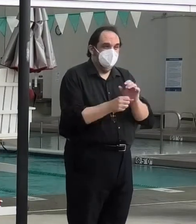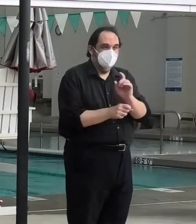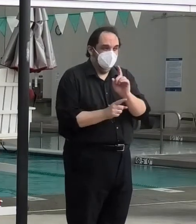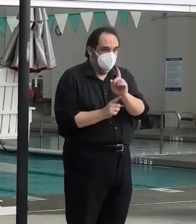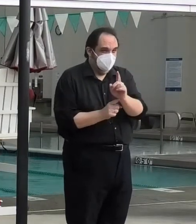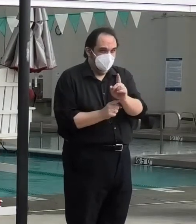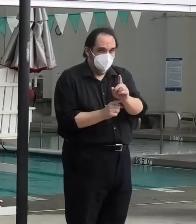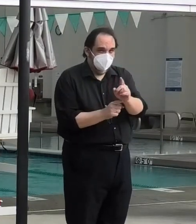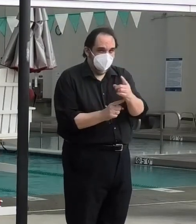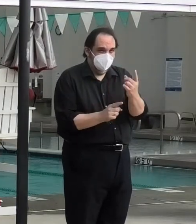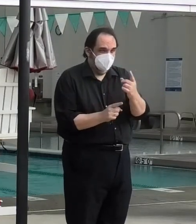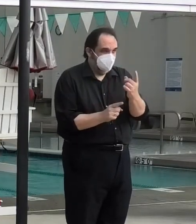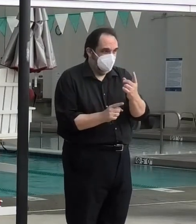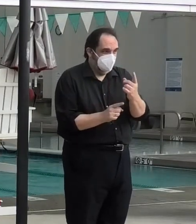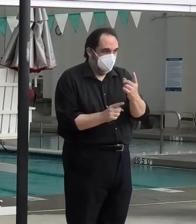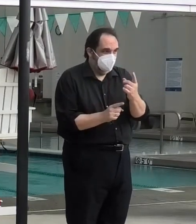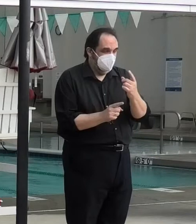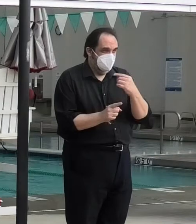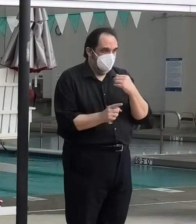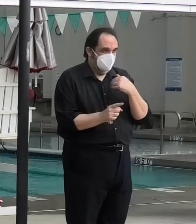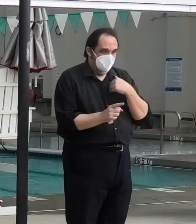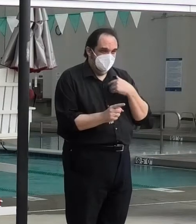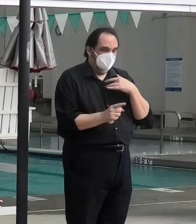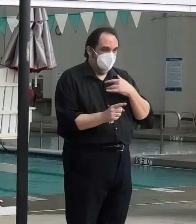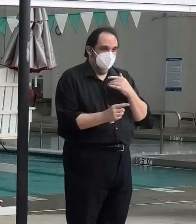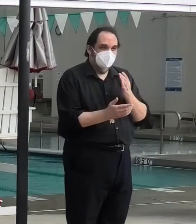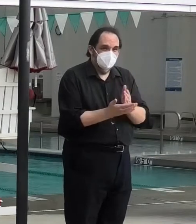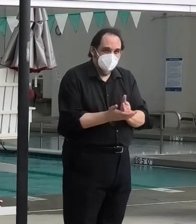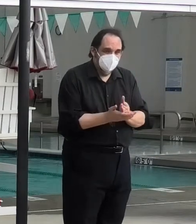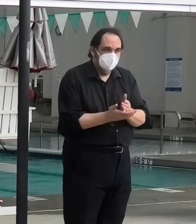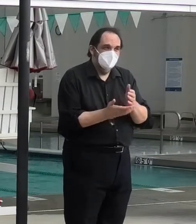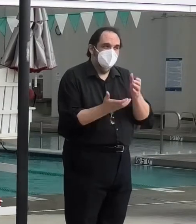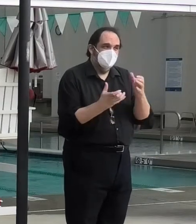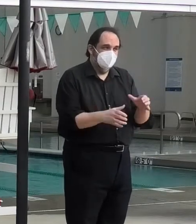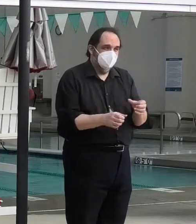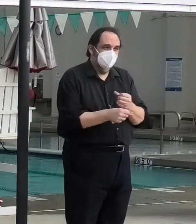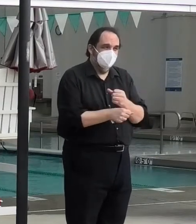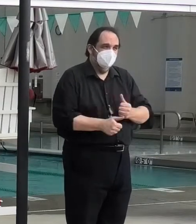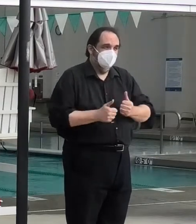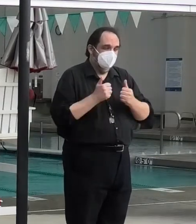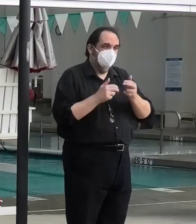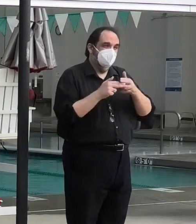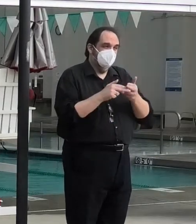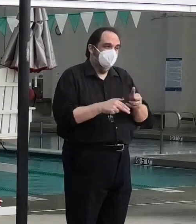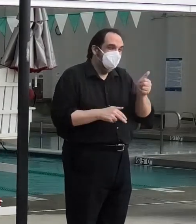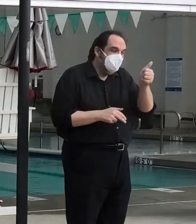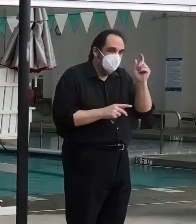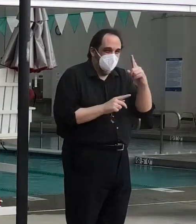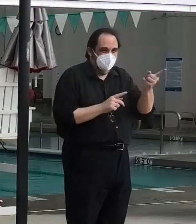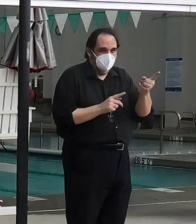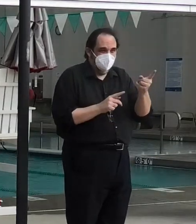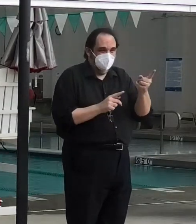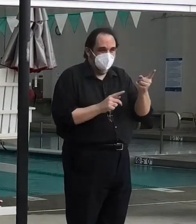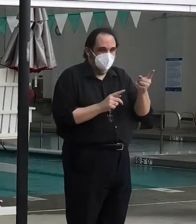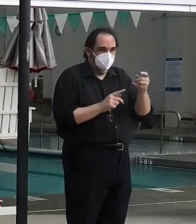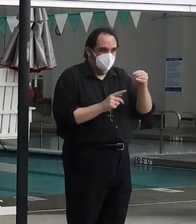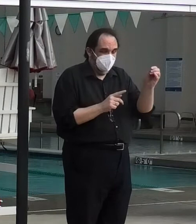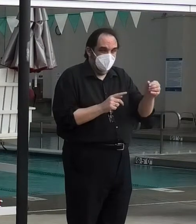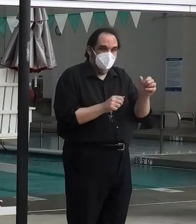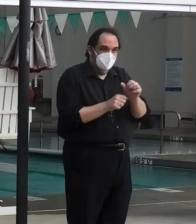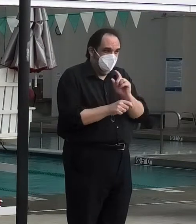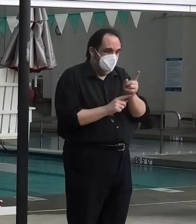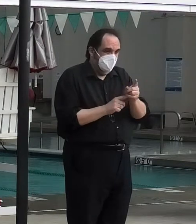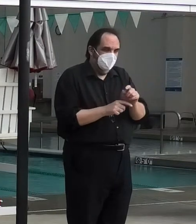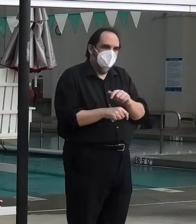minute that someone is in cardiac arrest, their chances of survival go down by 10%. Time